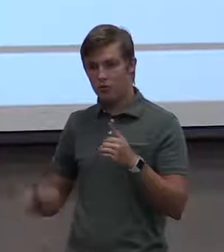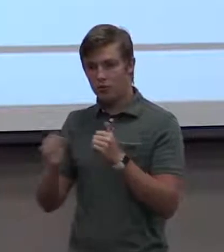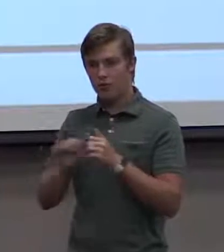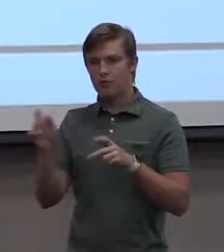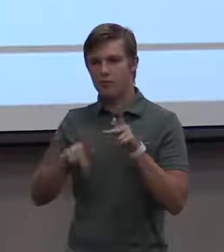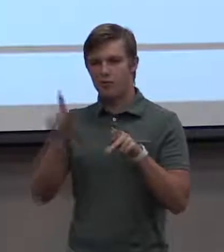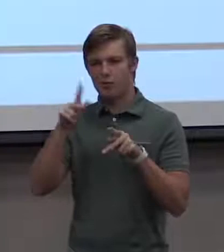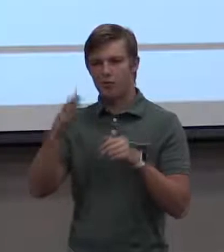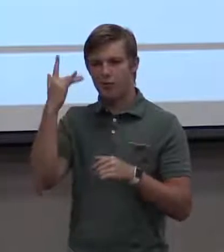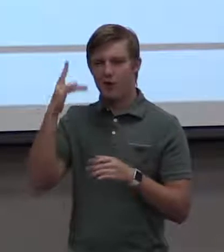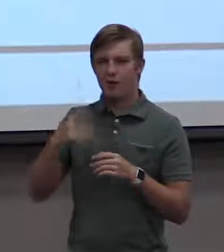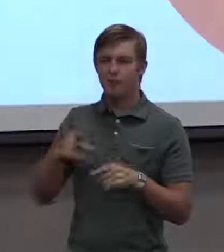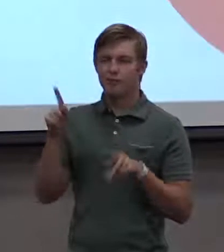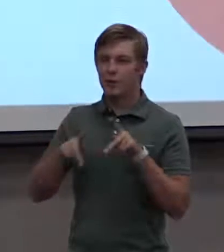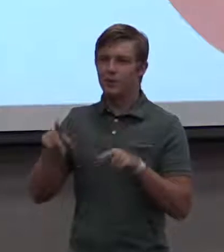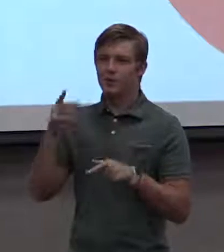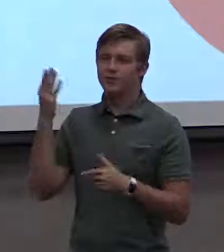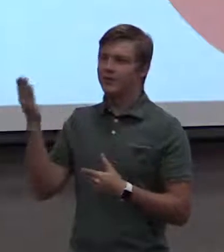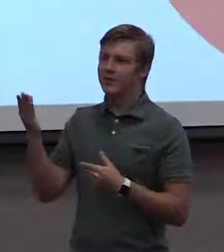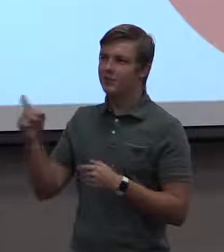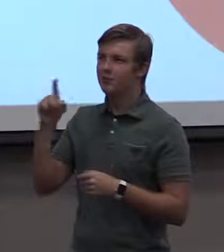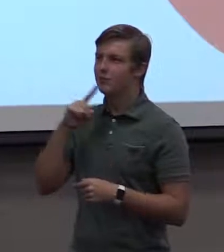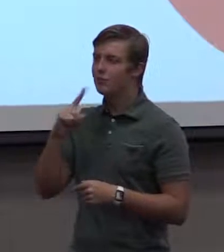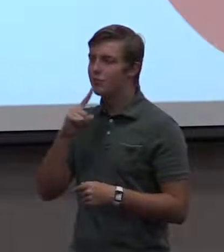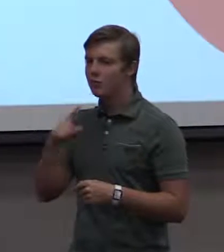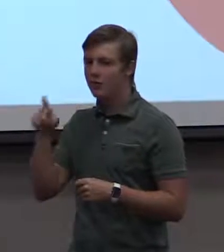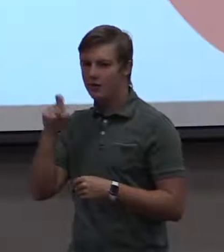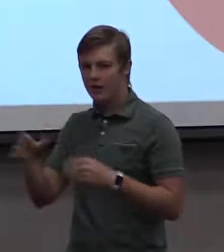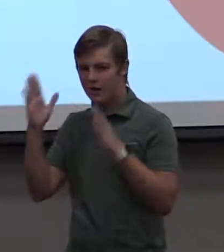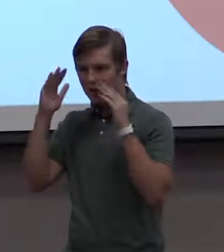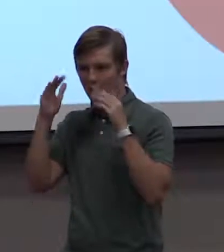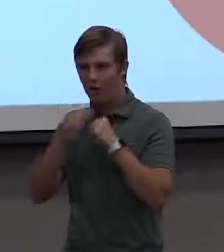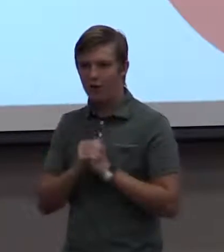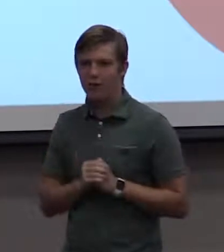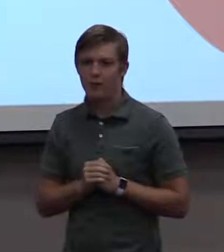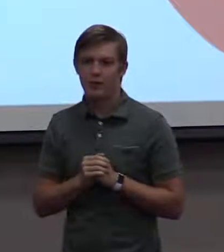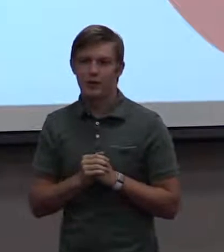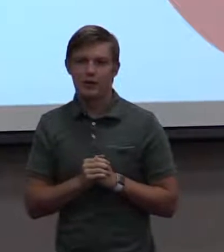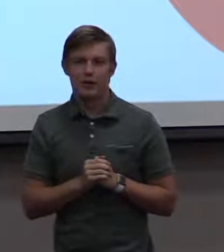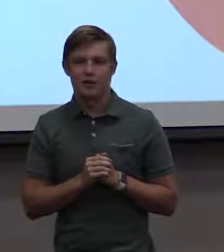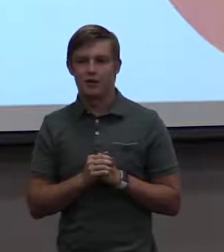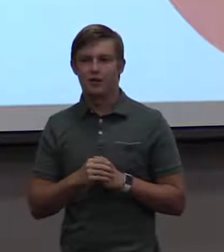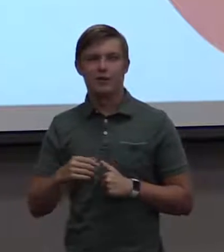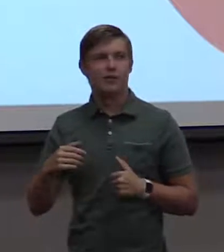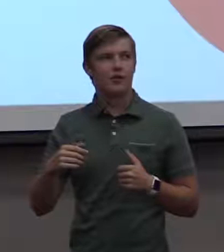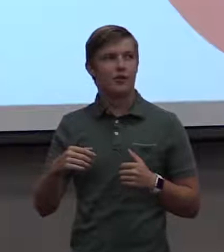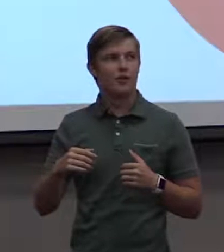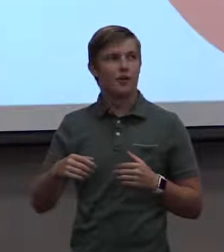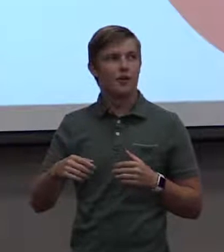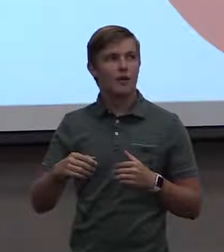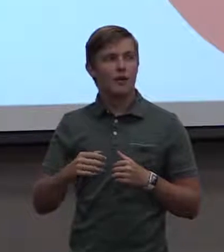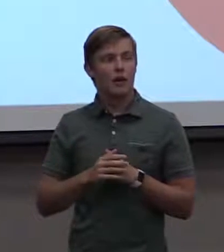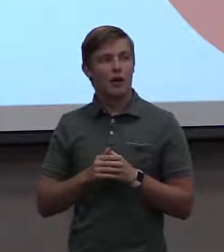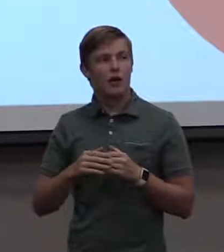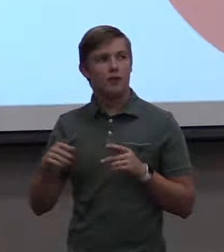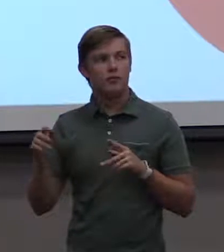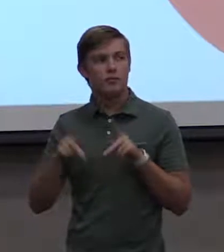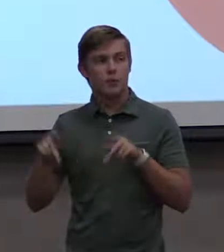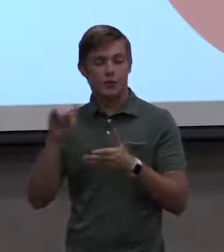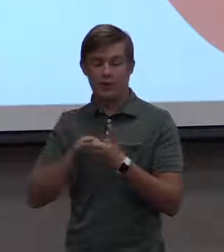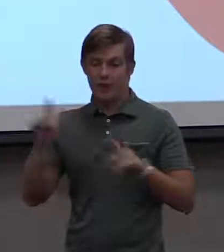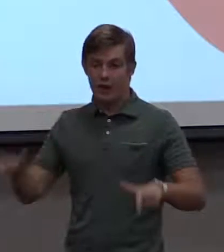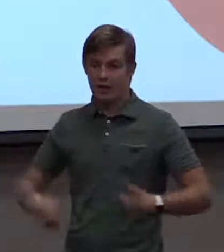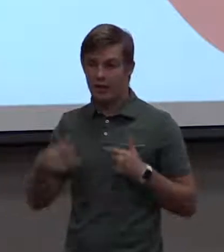there are really in need of some hope in that area. A lot of people that live in Alaska are first-generation residents there, where people